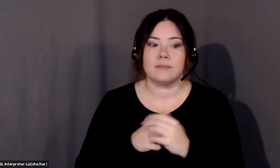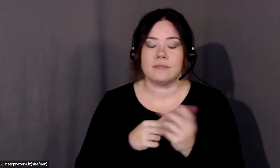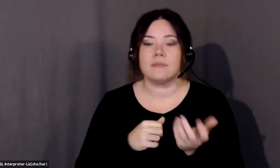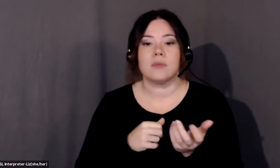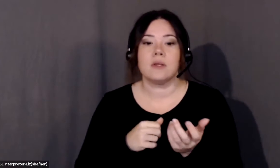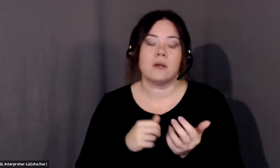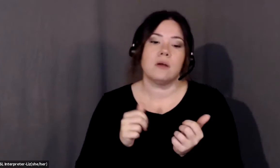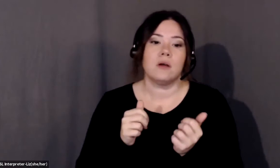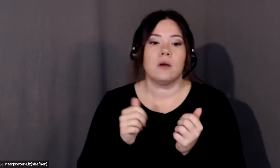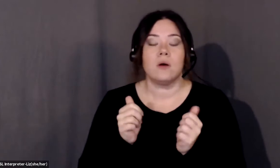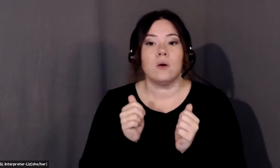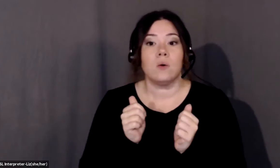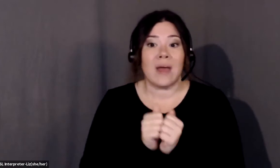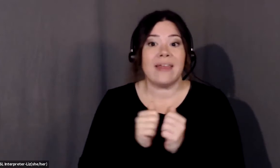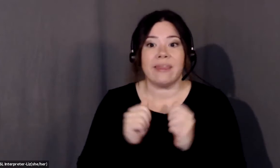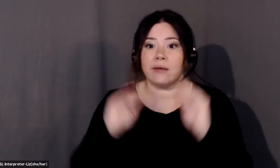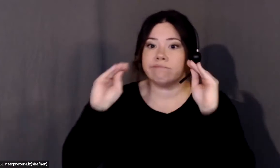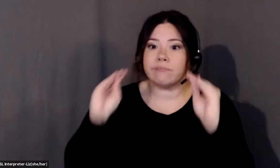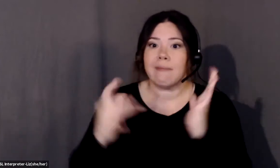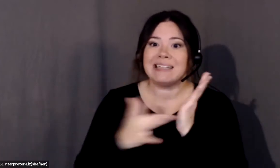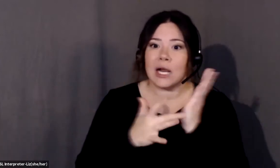technical assistance and training in higher ed